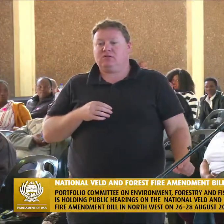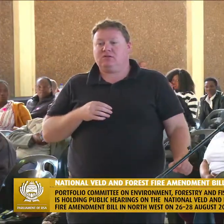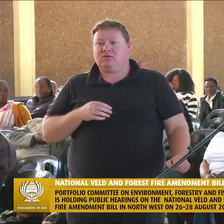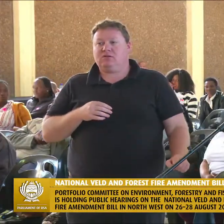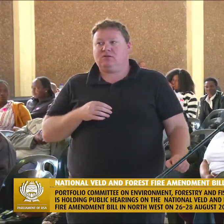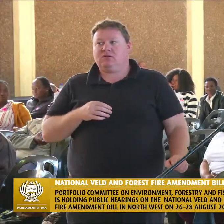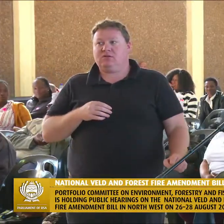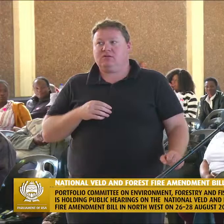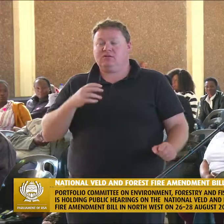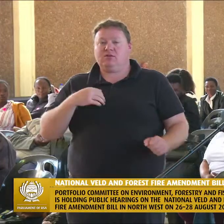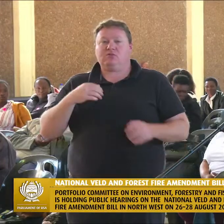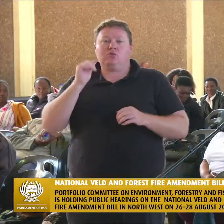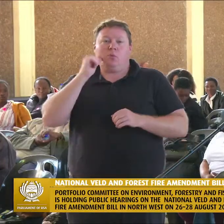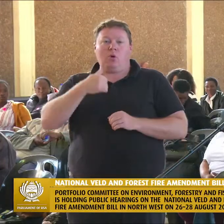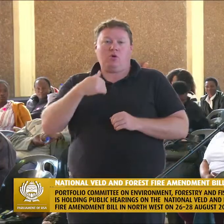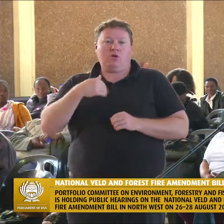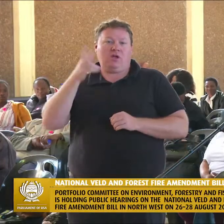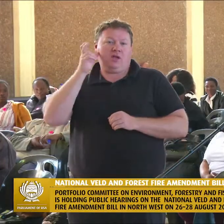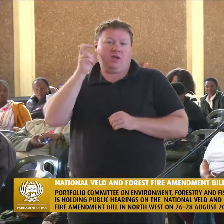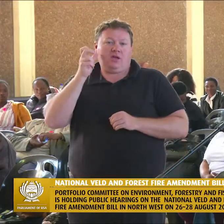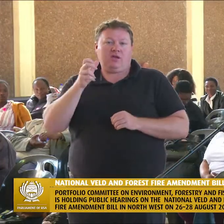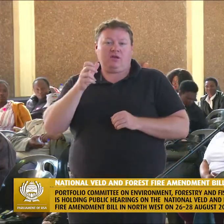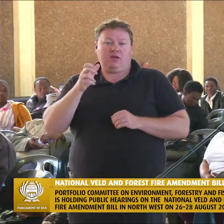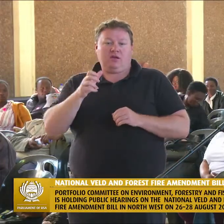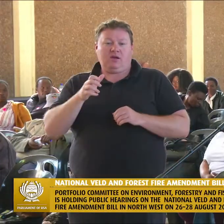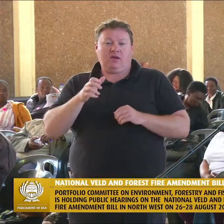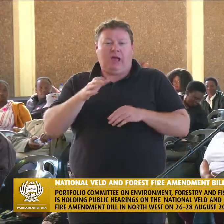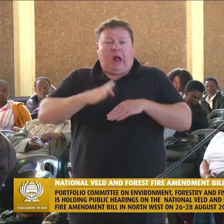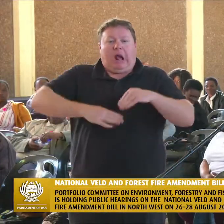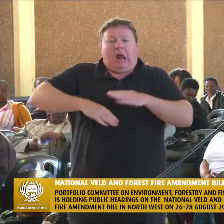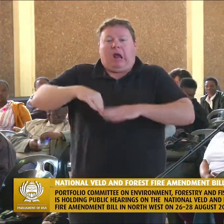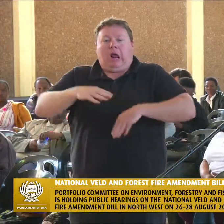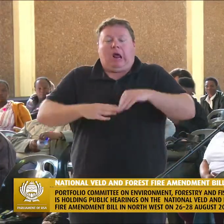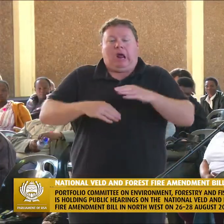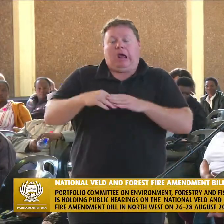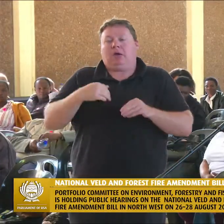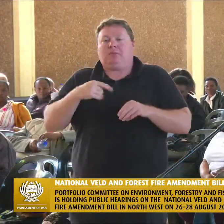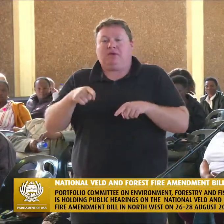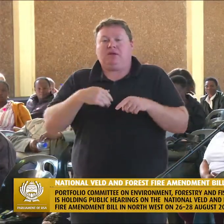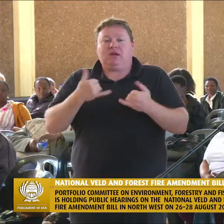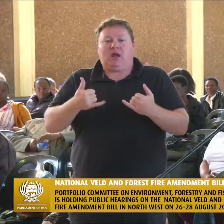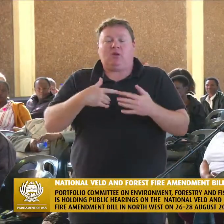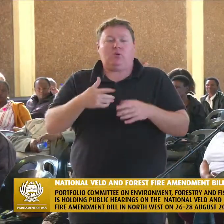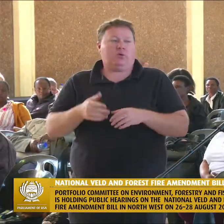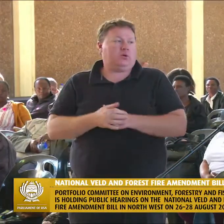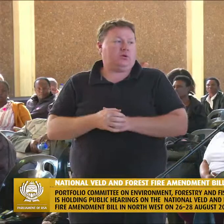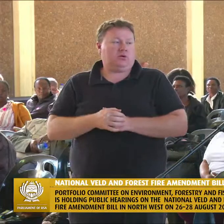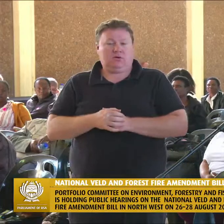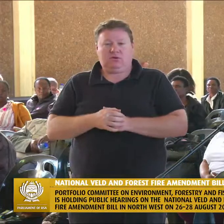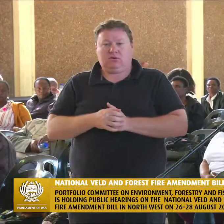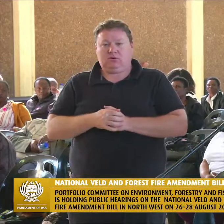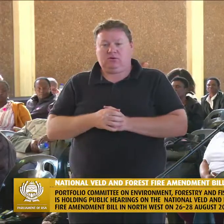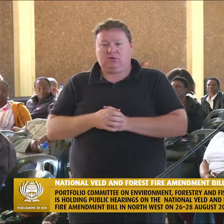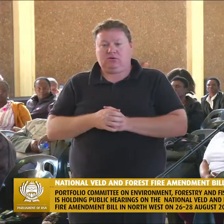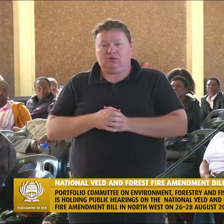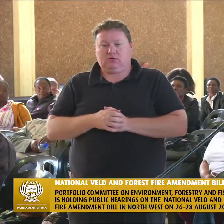on uncharted grounds now mr chairman um